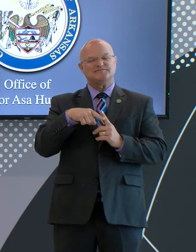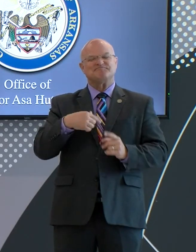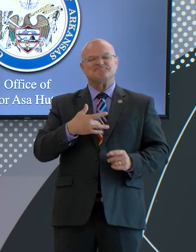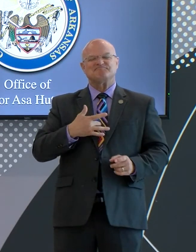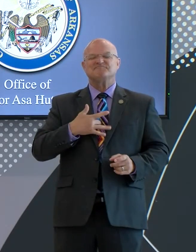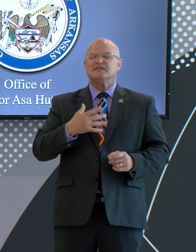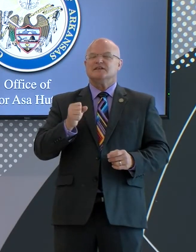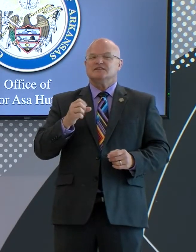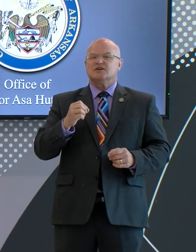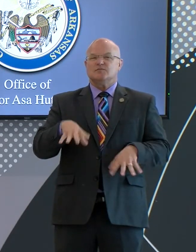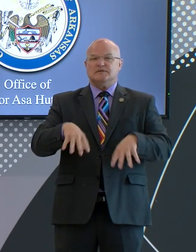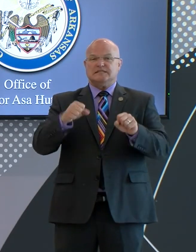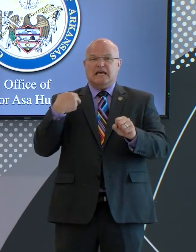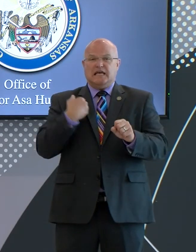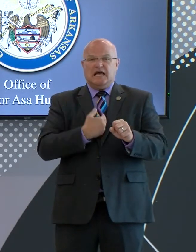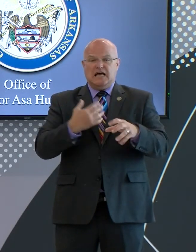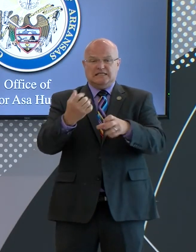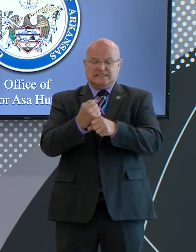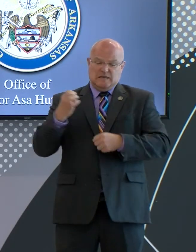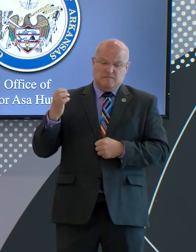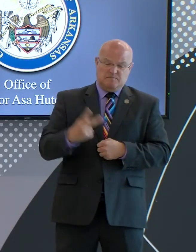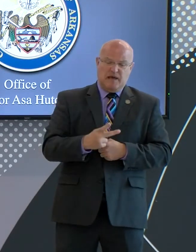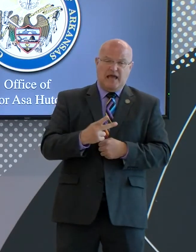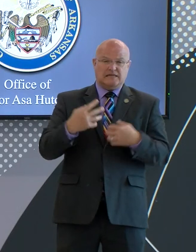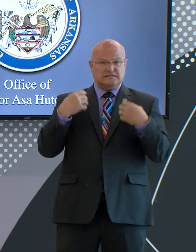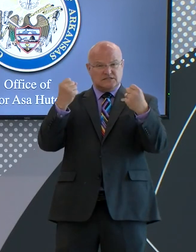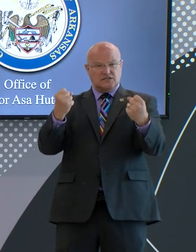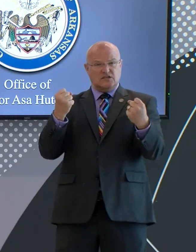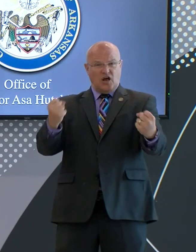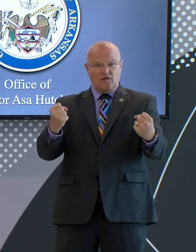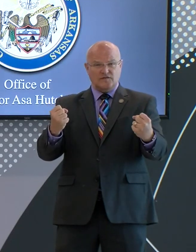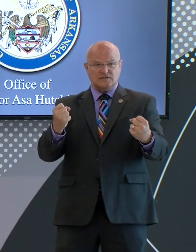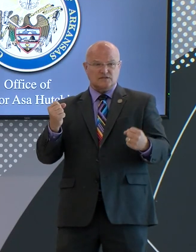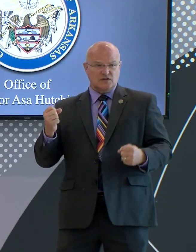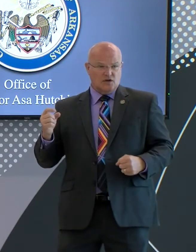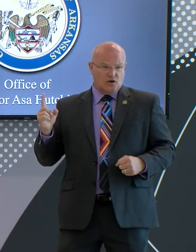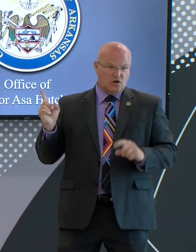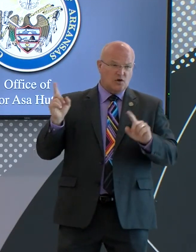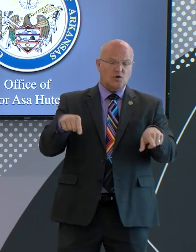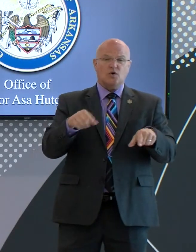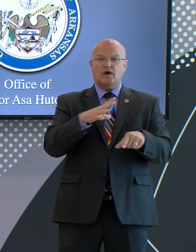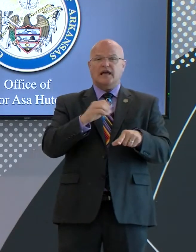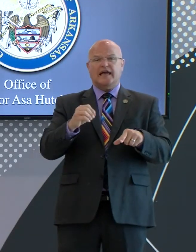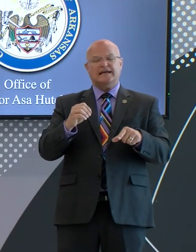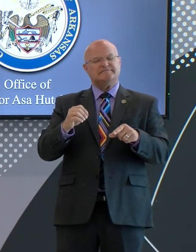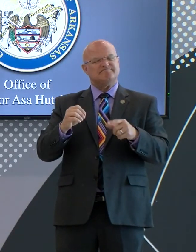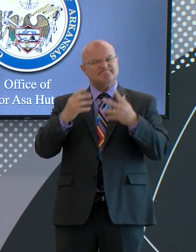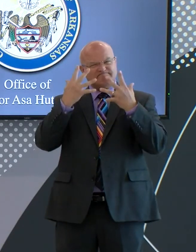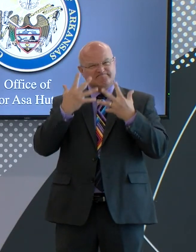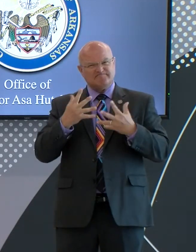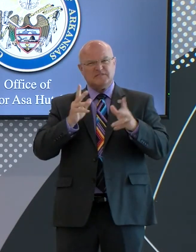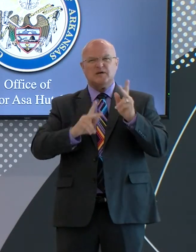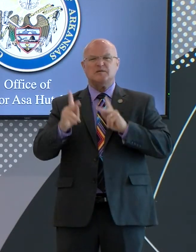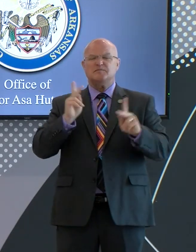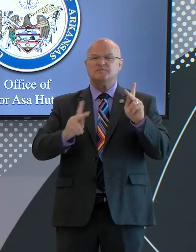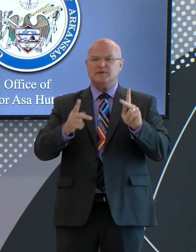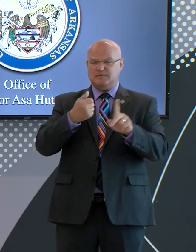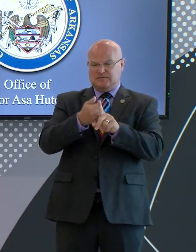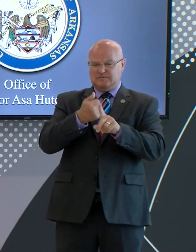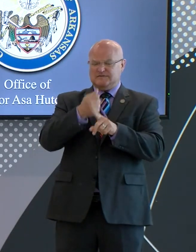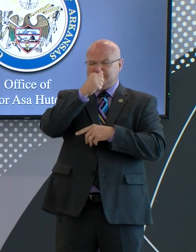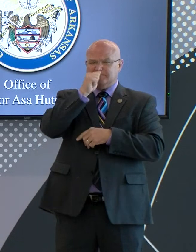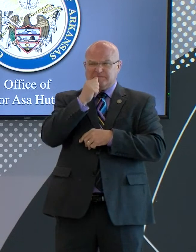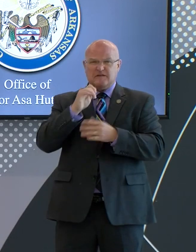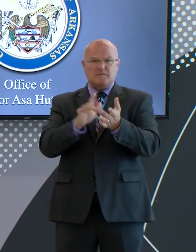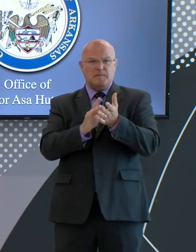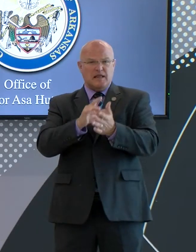going to take us getting back into confidence, going, and unfortunately there are people who have